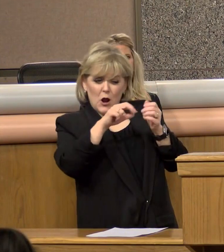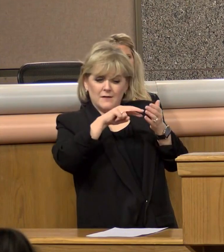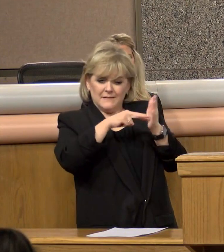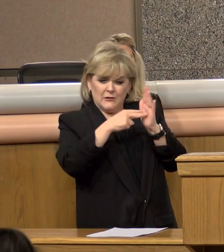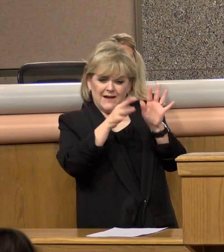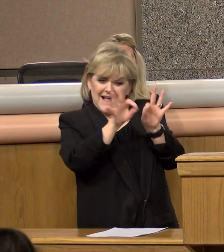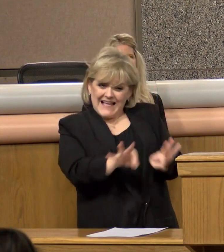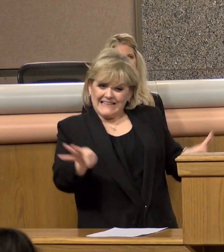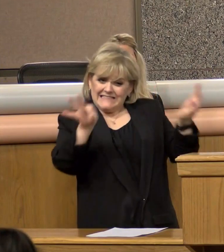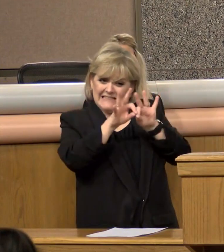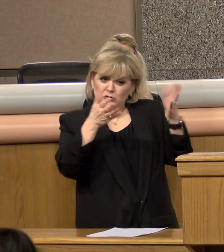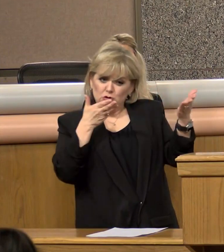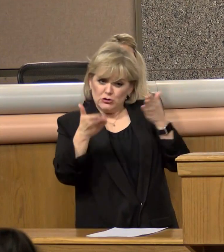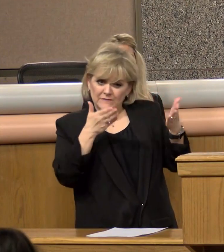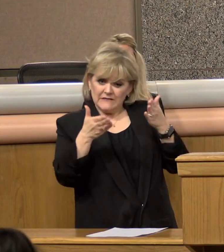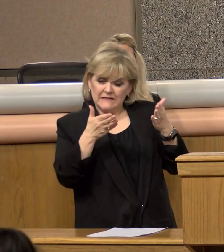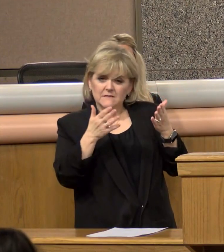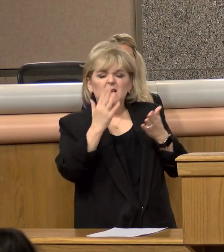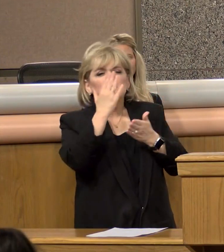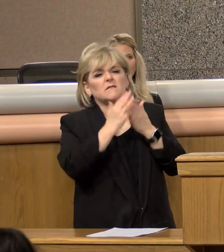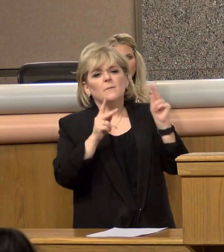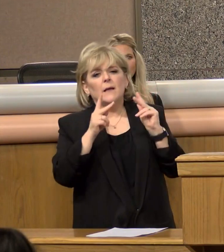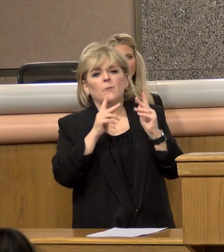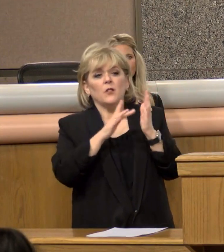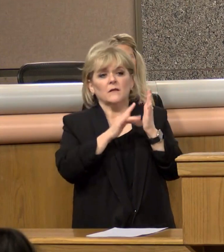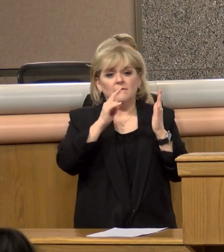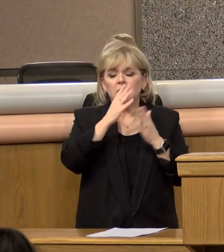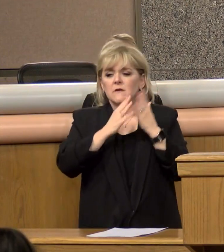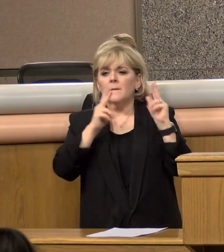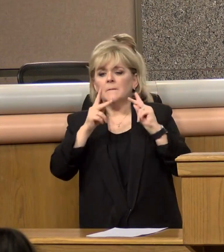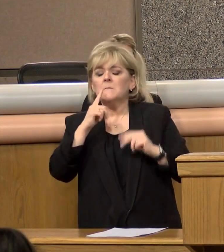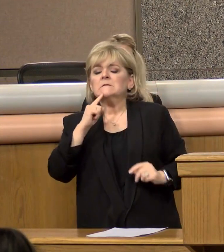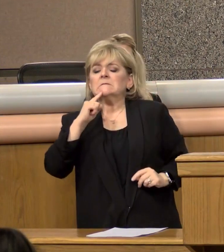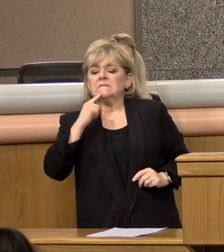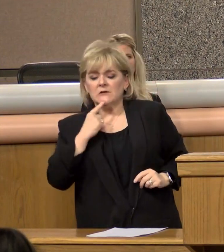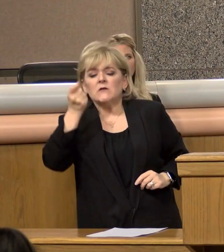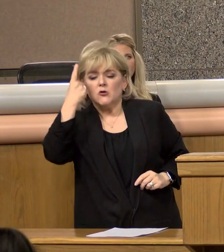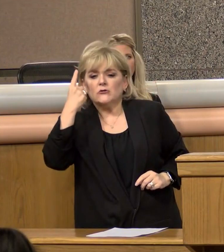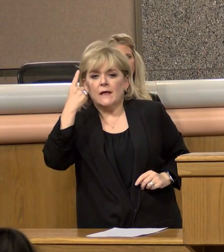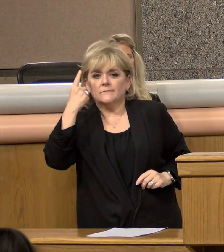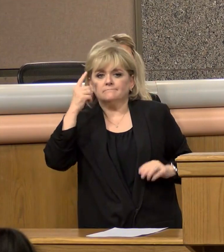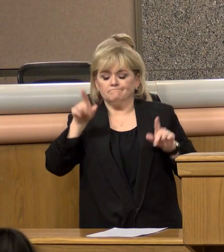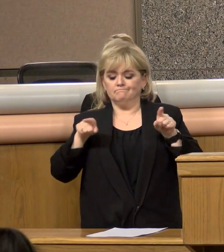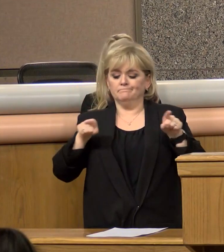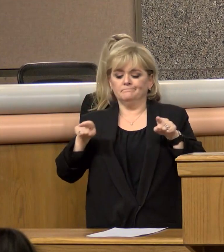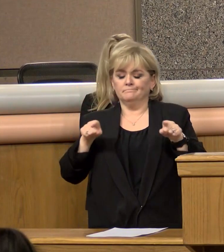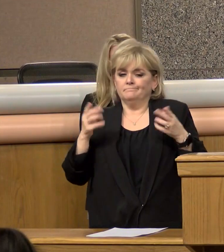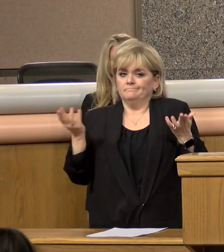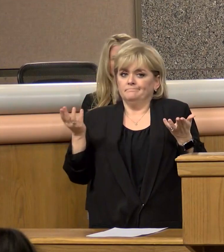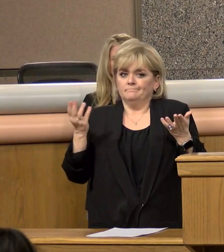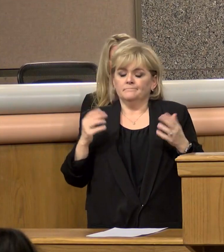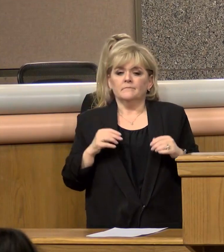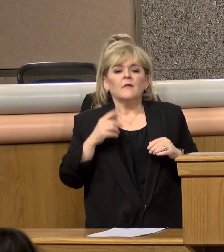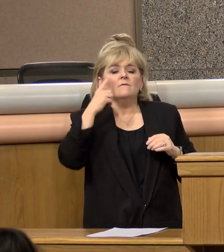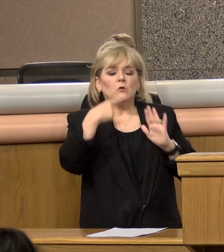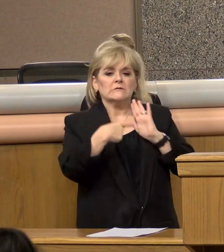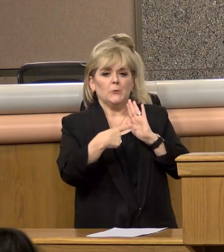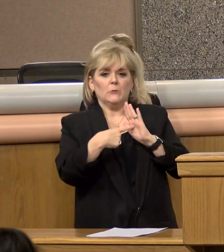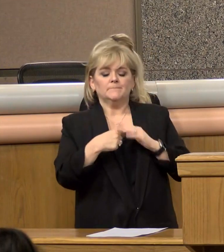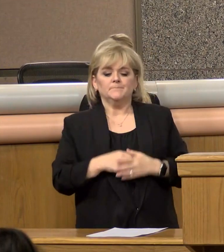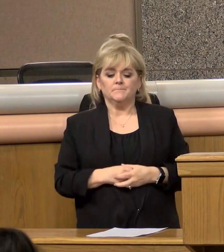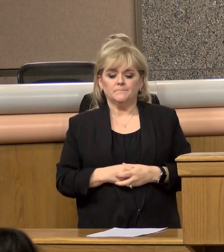in our community. um some people have taken this very seriously others have not. For example